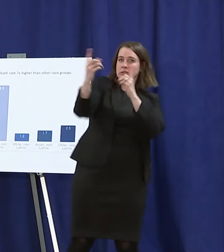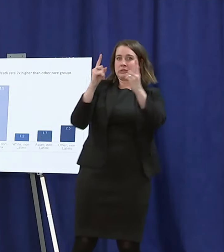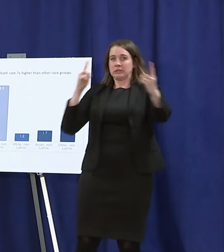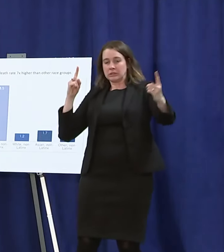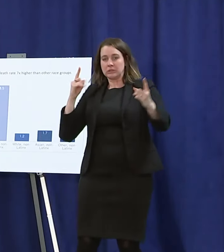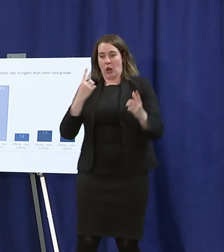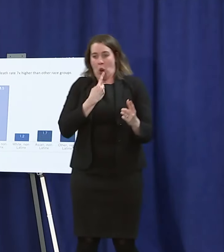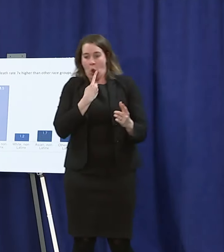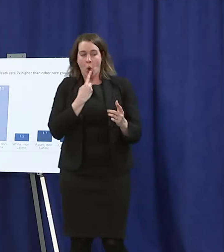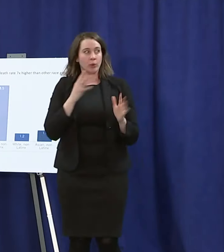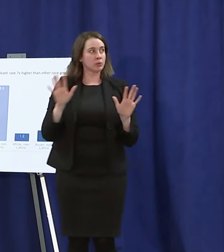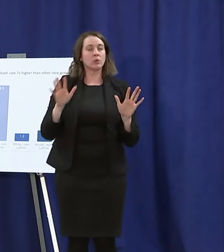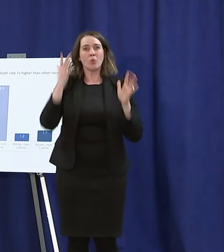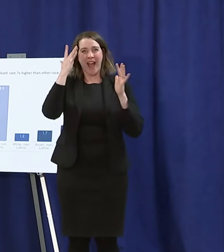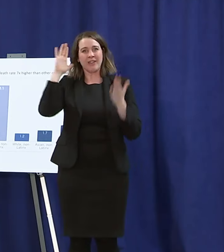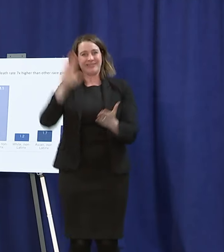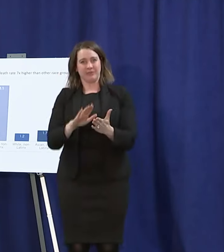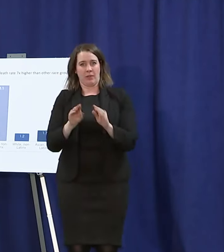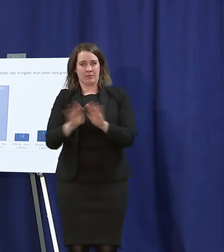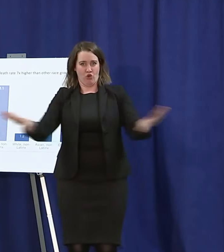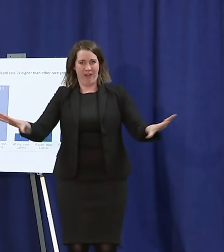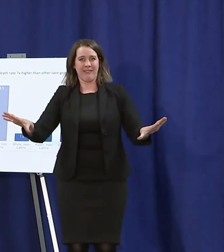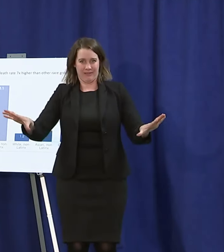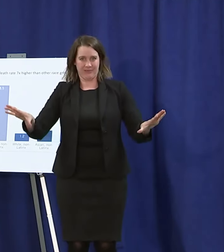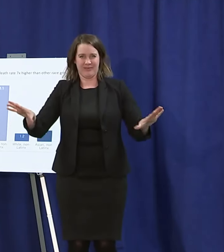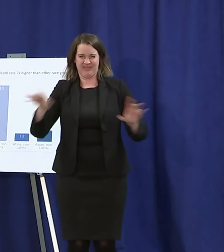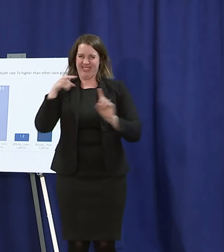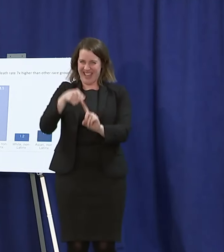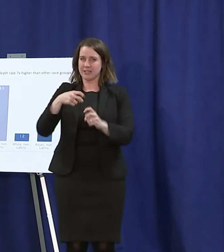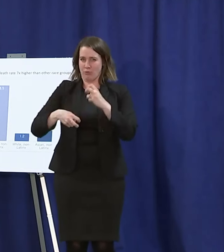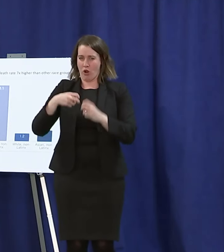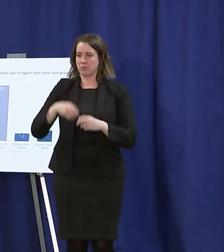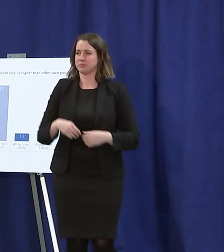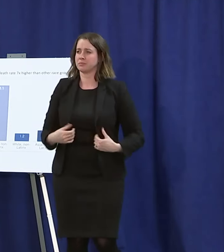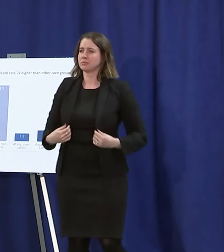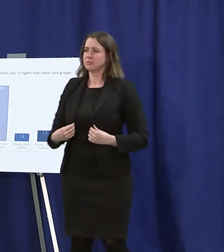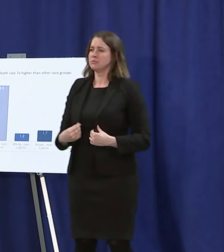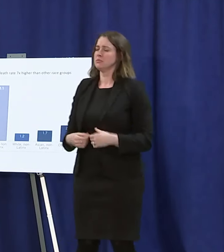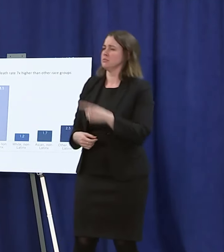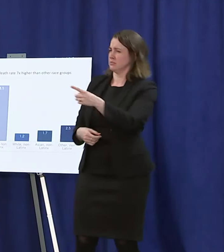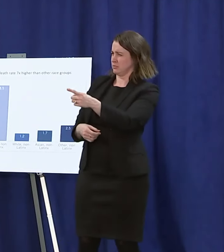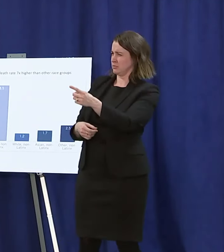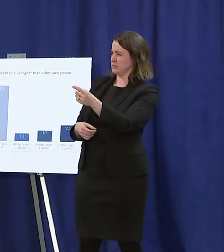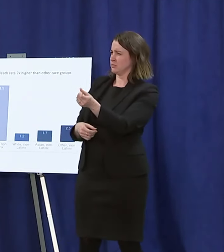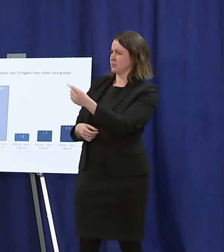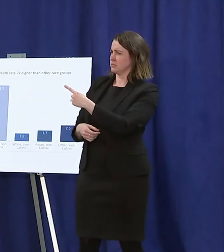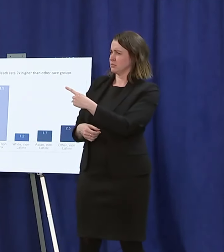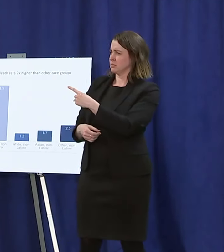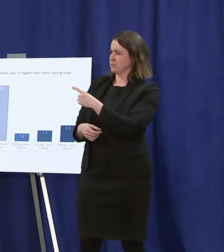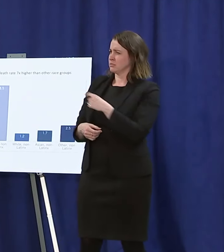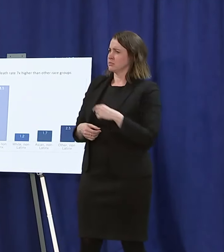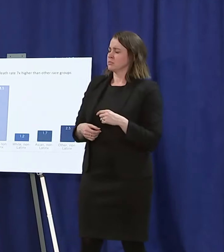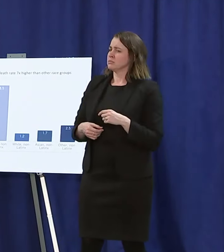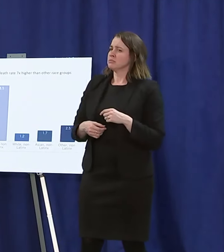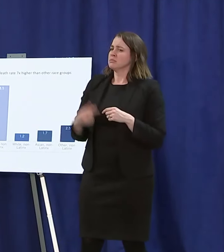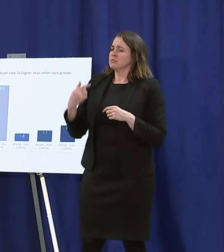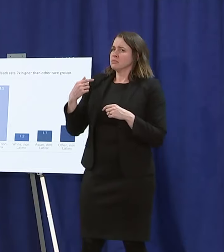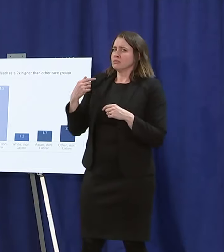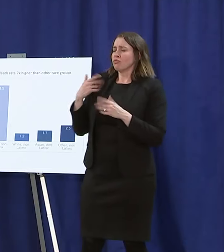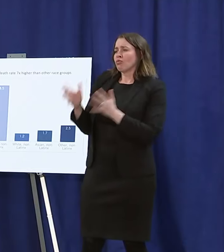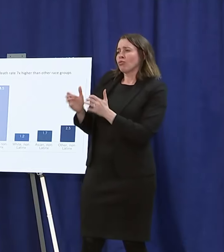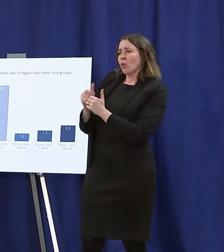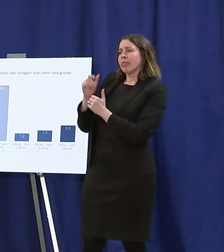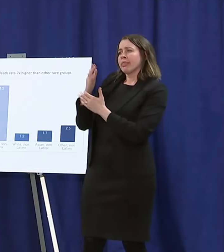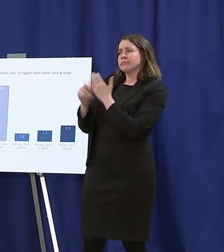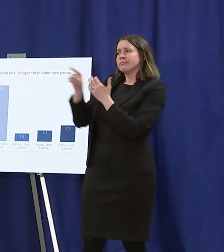about the risk and germ spreading. And that's the issue. And one of the things that was also brought up in conversation with colleagues is that